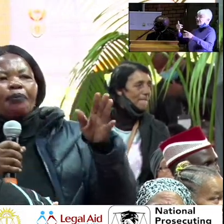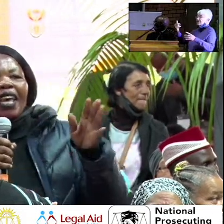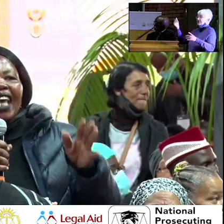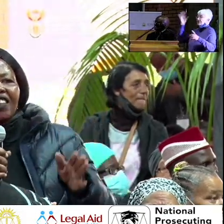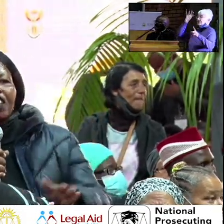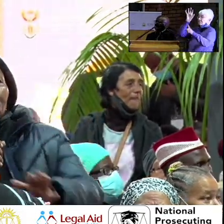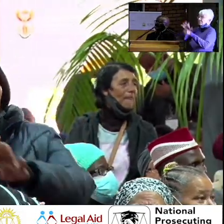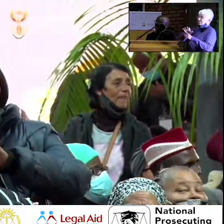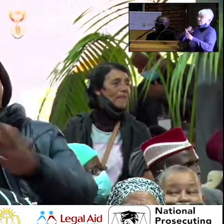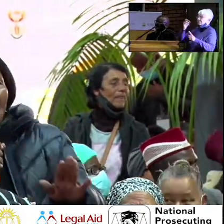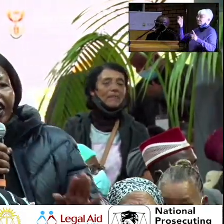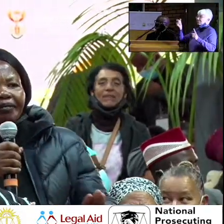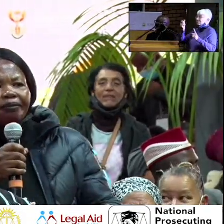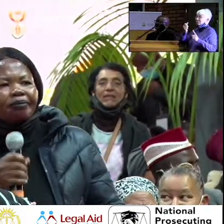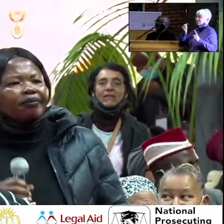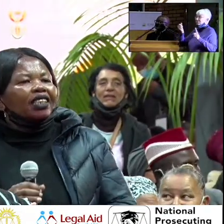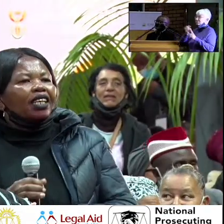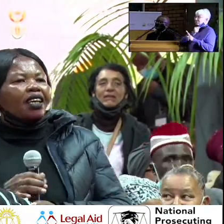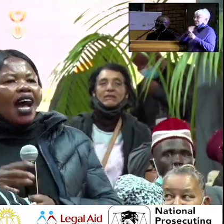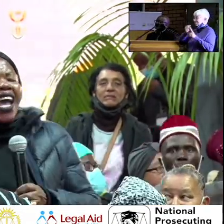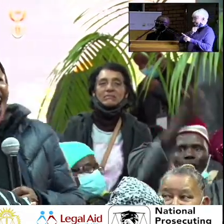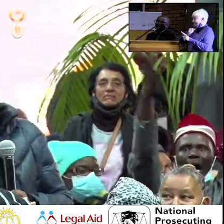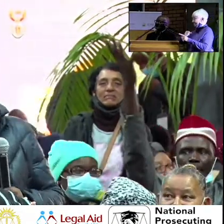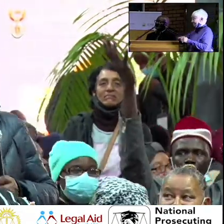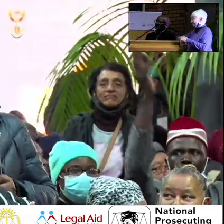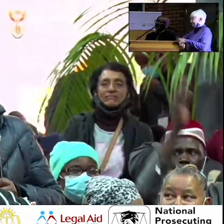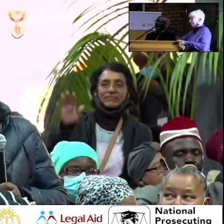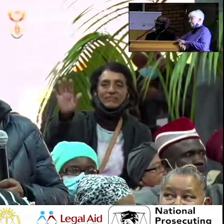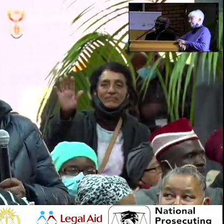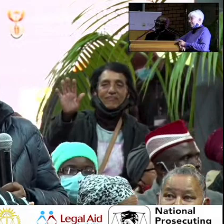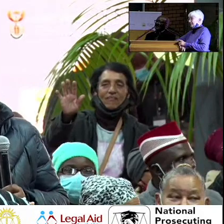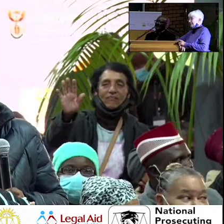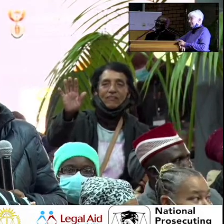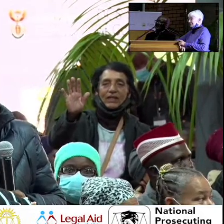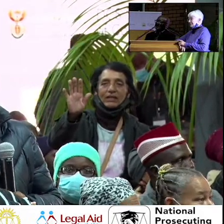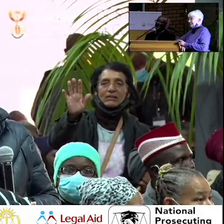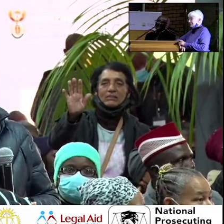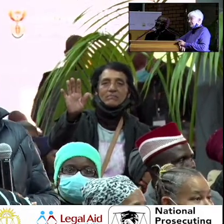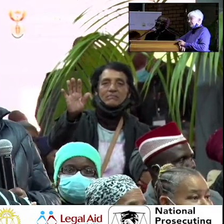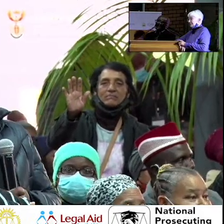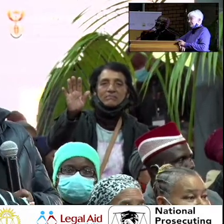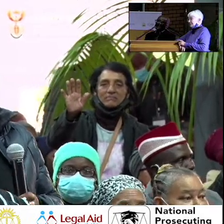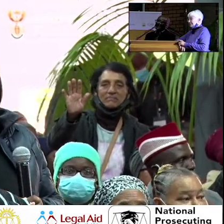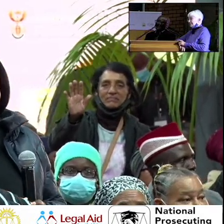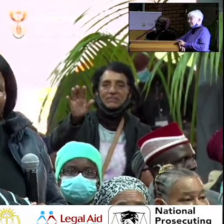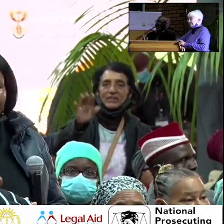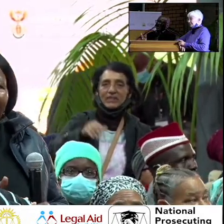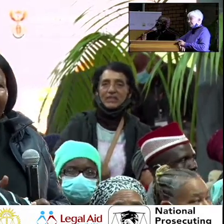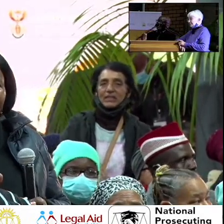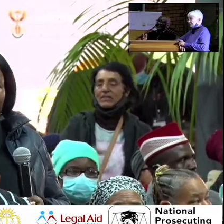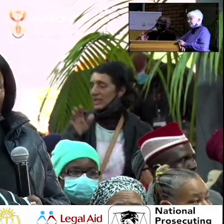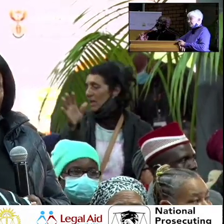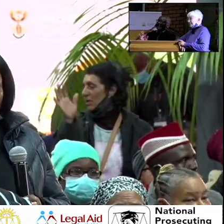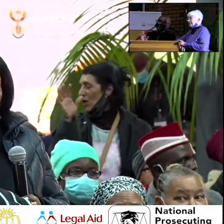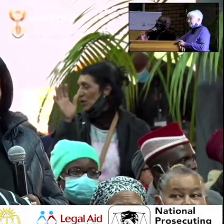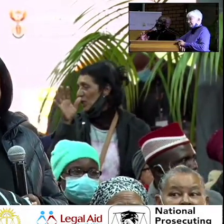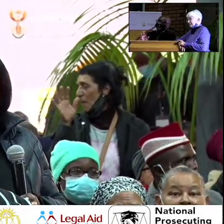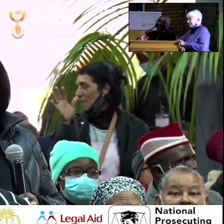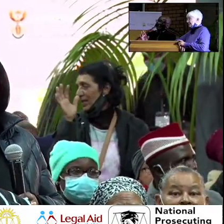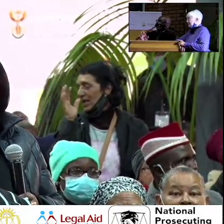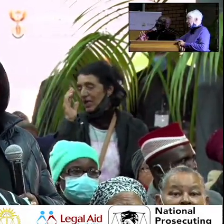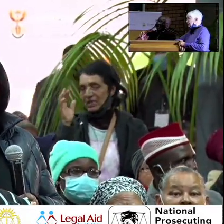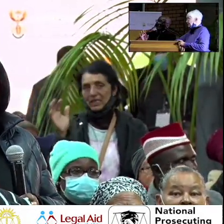that my case has been withdrawn. I asked why is it been withdrawn? Sisi, can I, Sisi